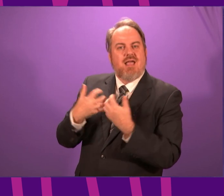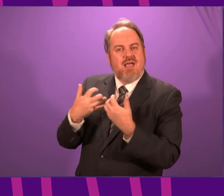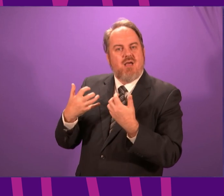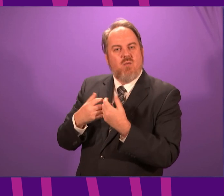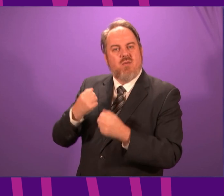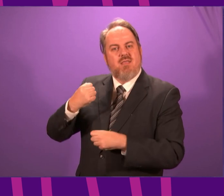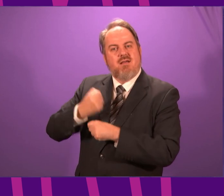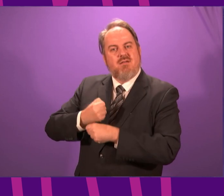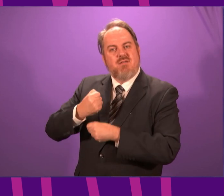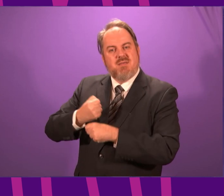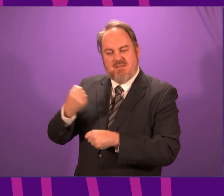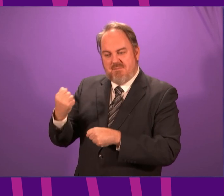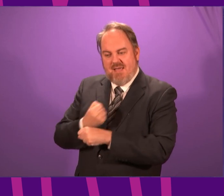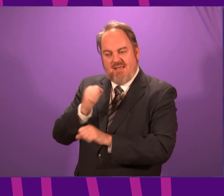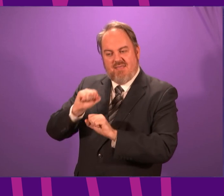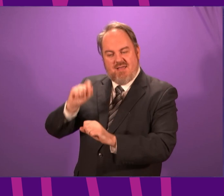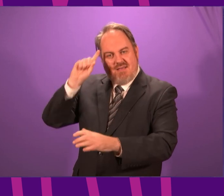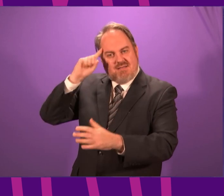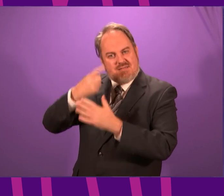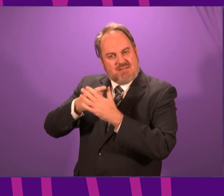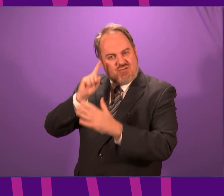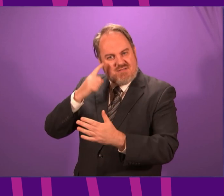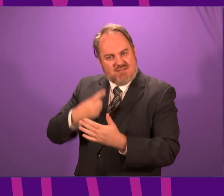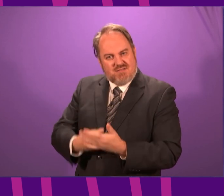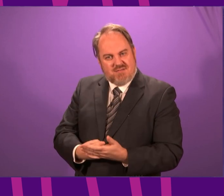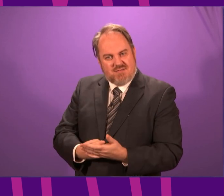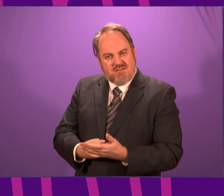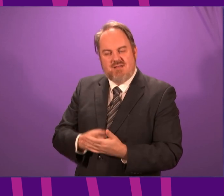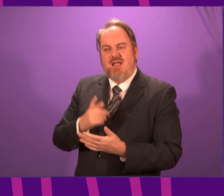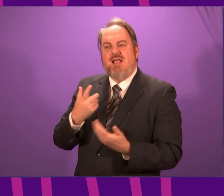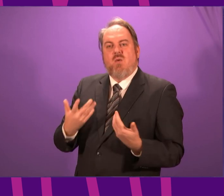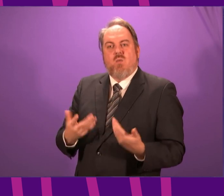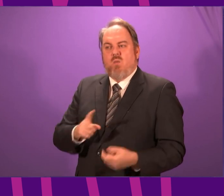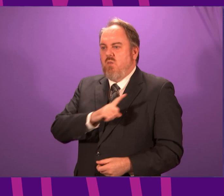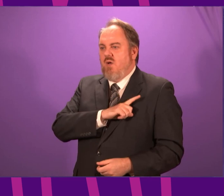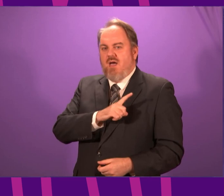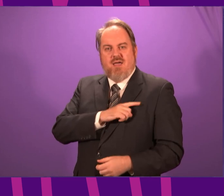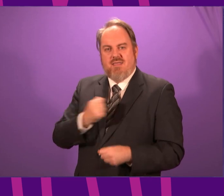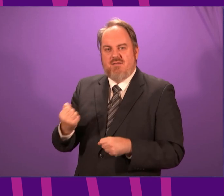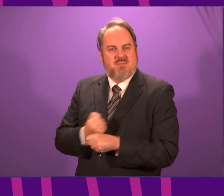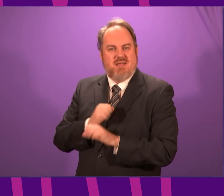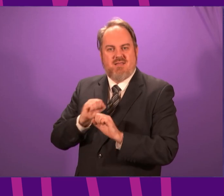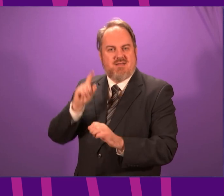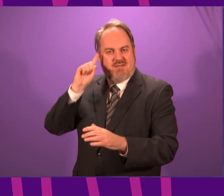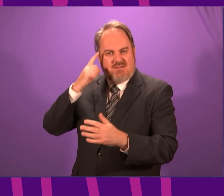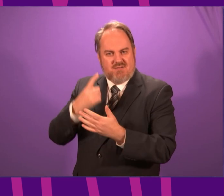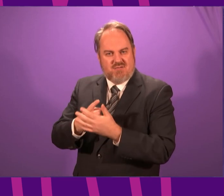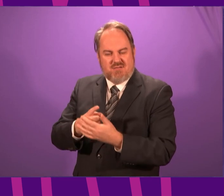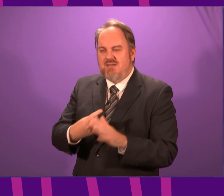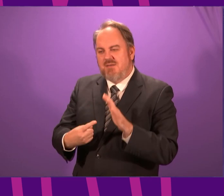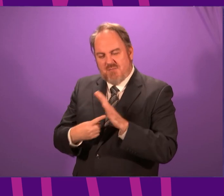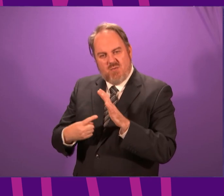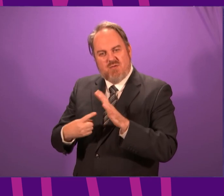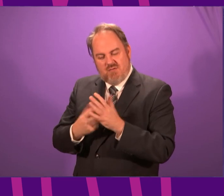decision-making, about methodology, and about the very important reasons that are there in order to ensure